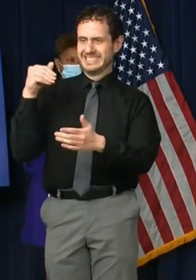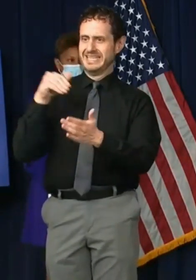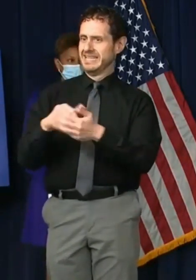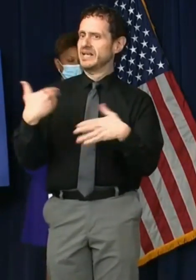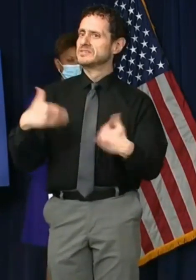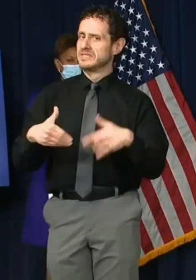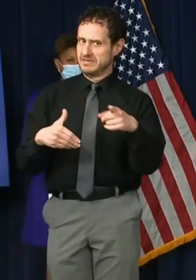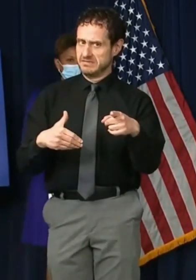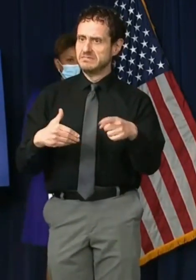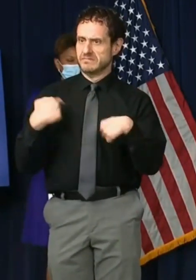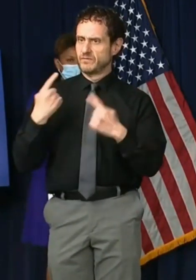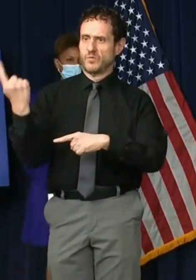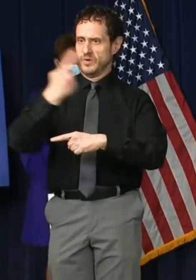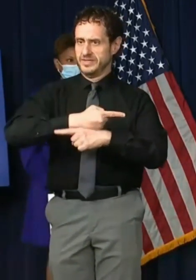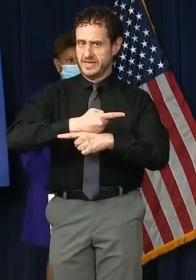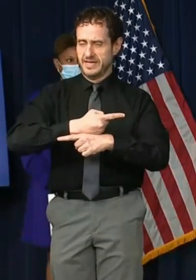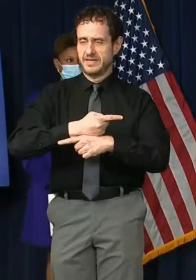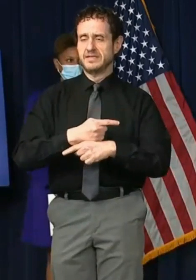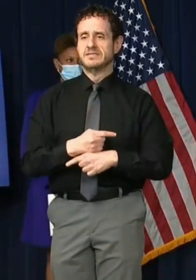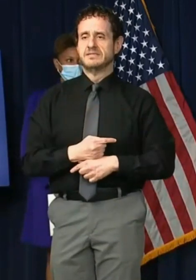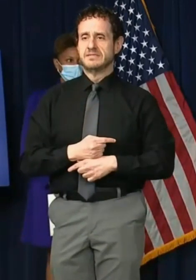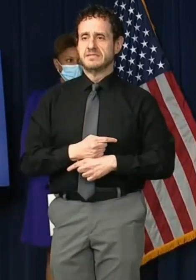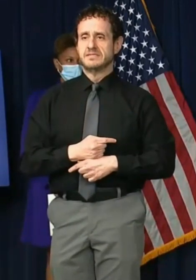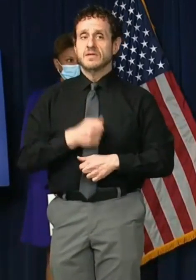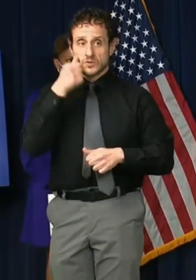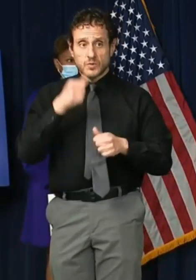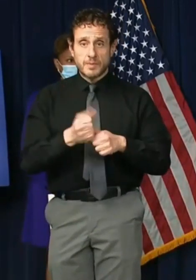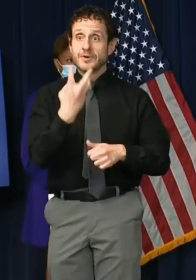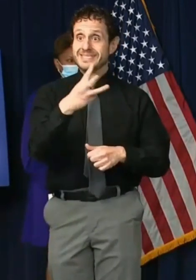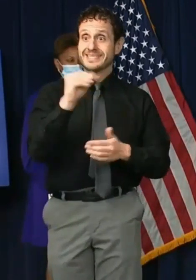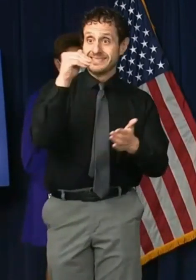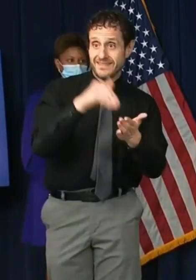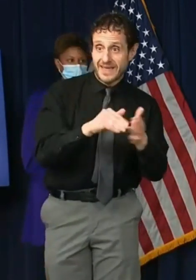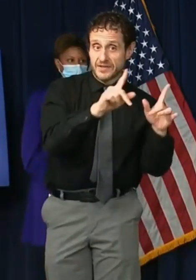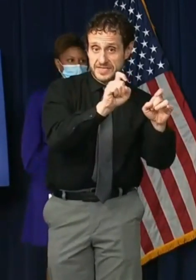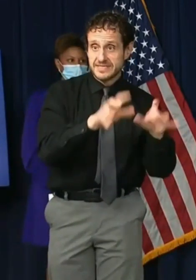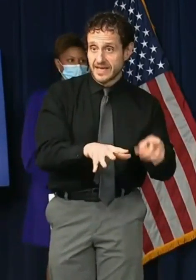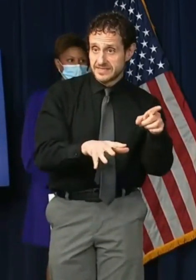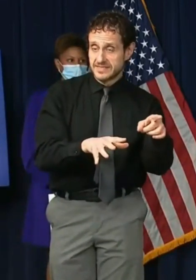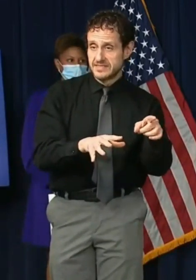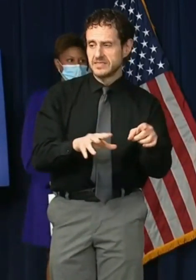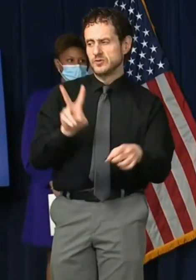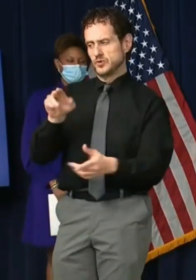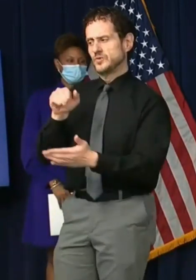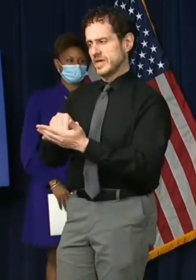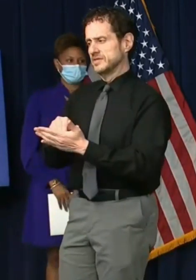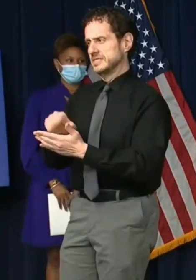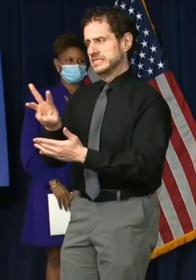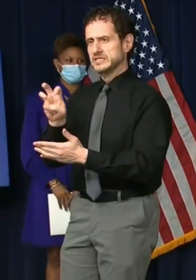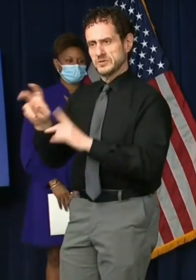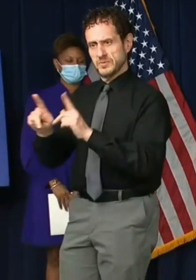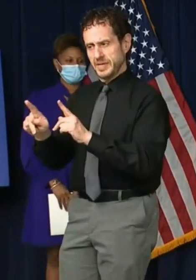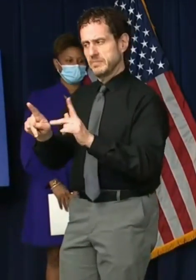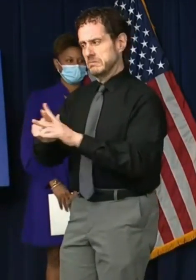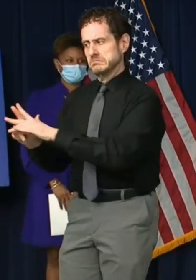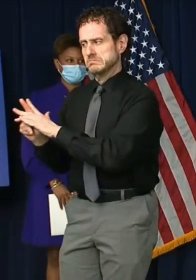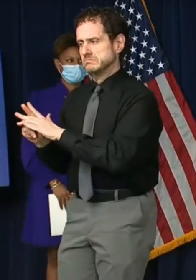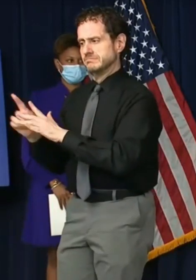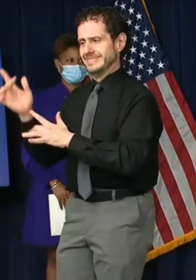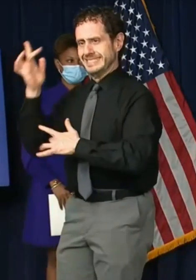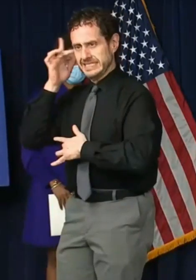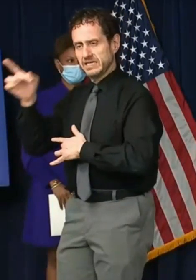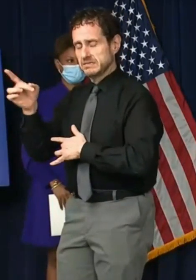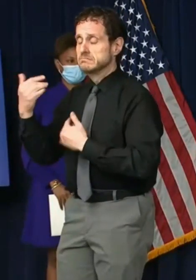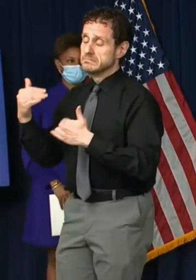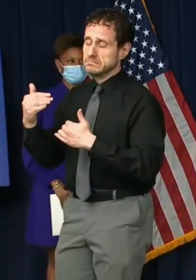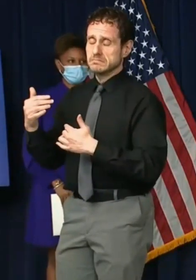in a 24-hour period, with over 16,000 specimens. Obviously, when you test more